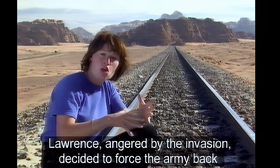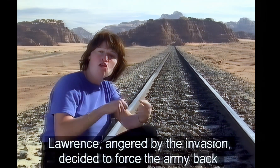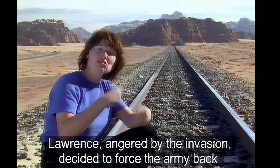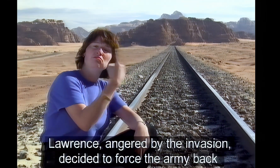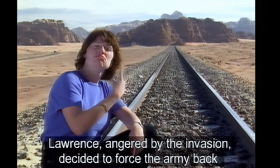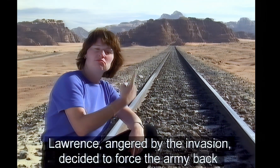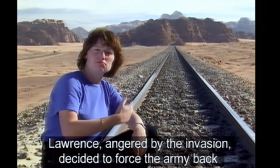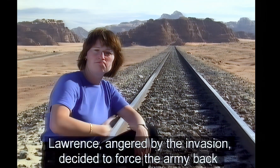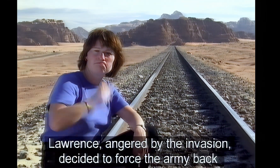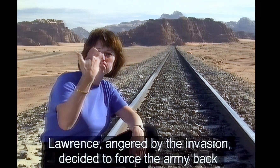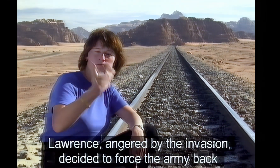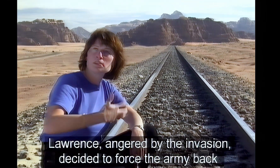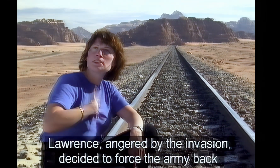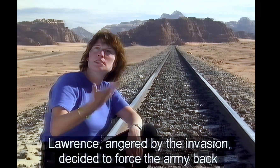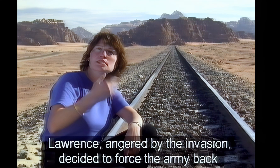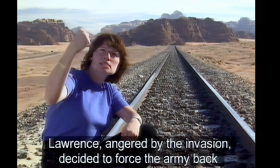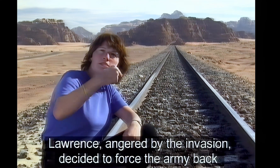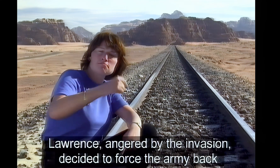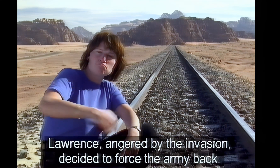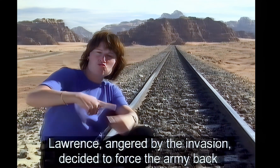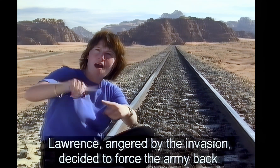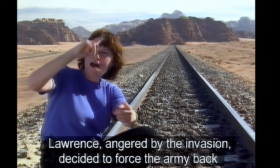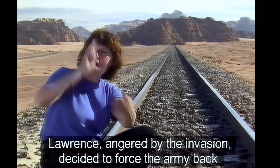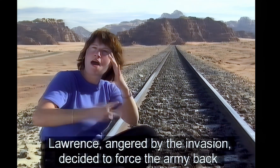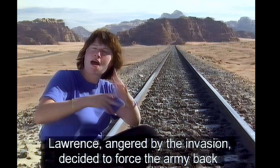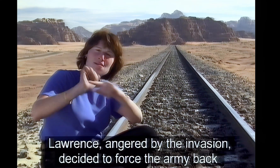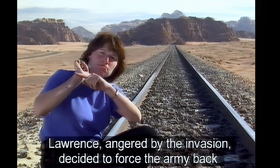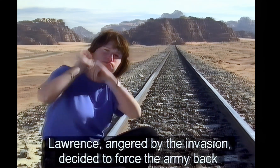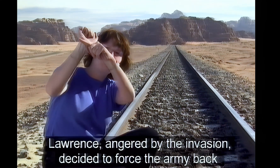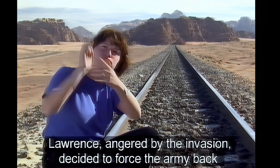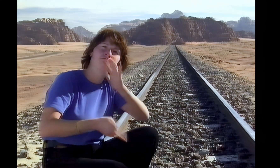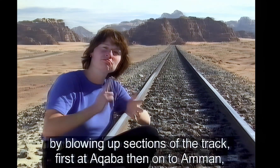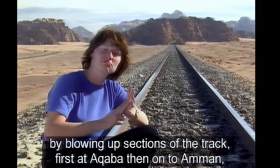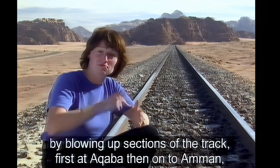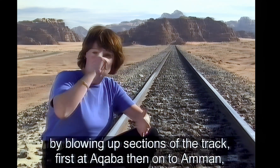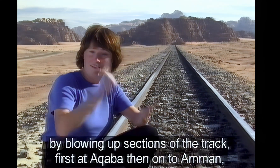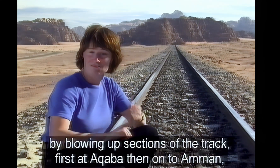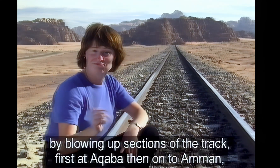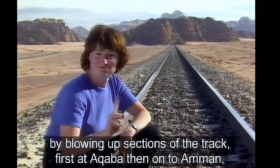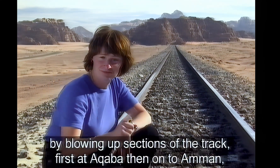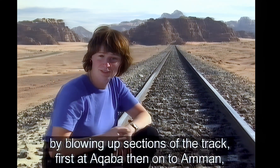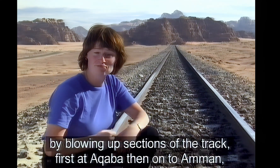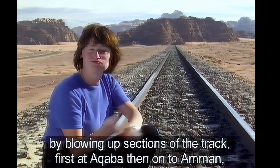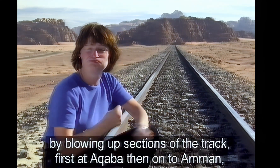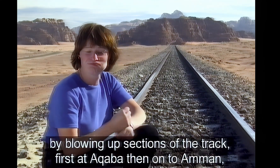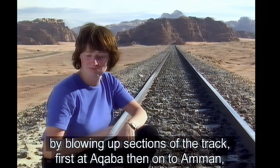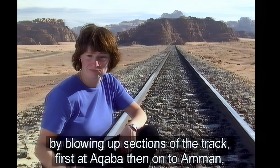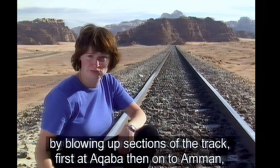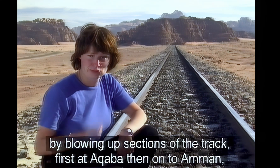Lawrence, angered by the invasion, decided to force the army back by blowing up sections of the track, first at